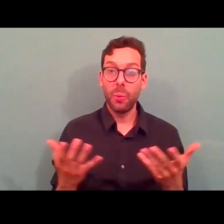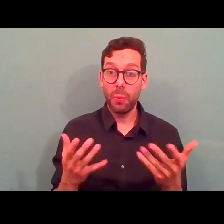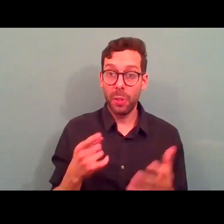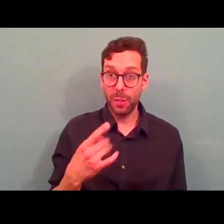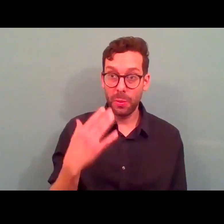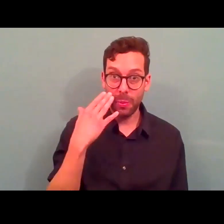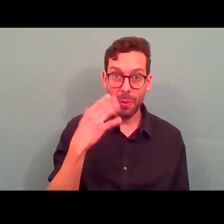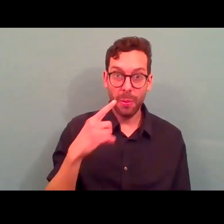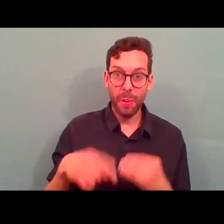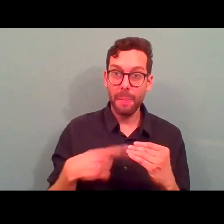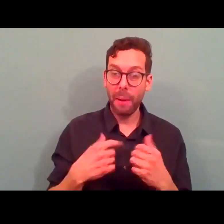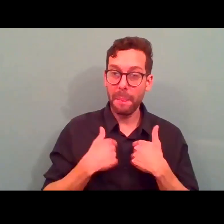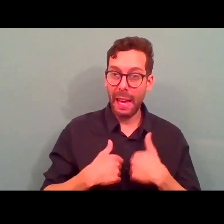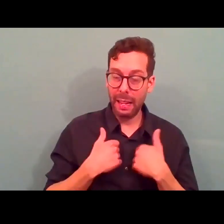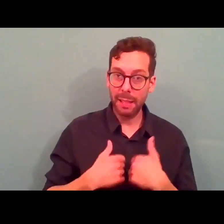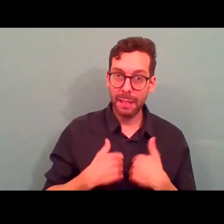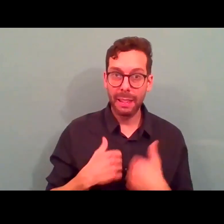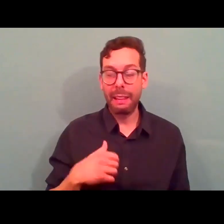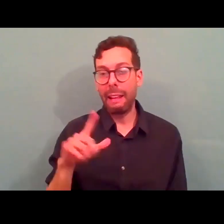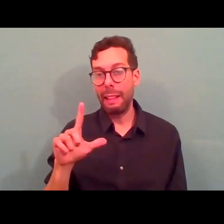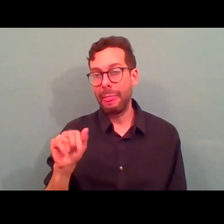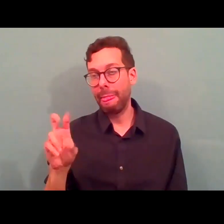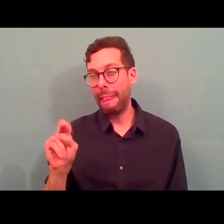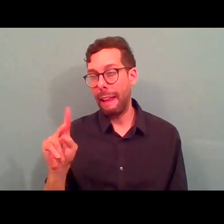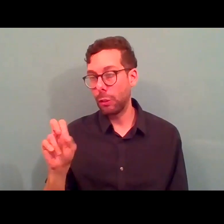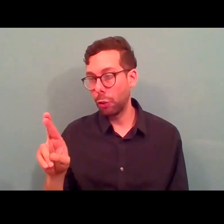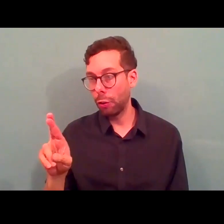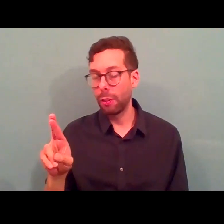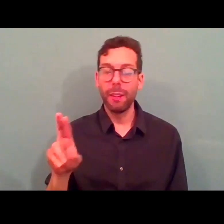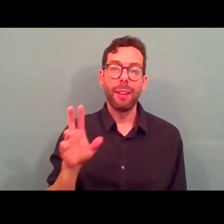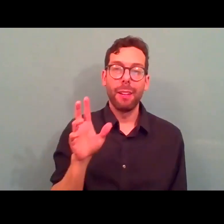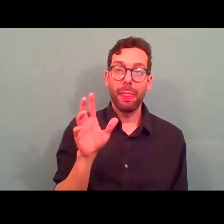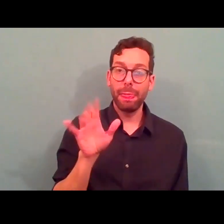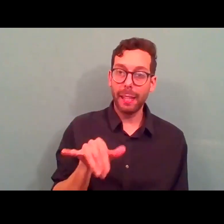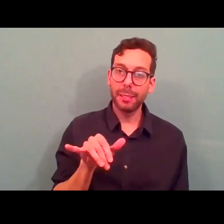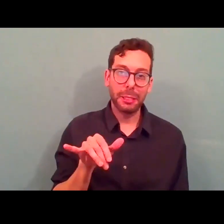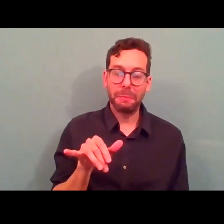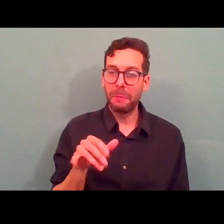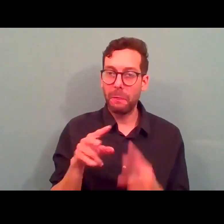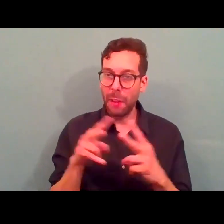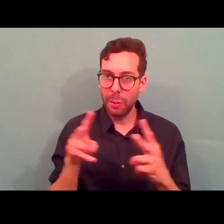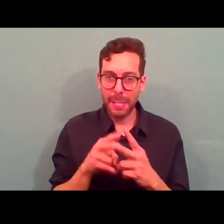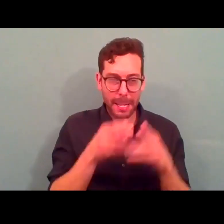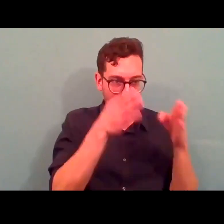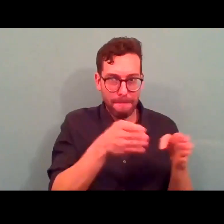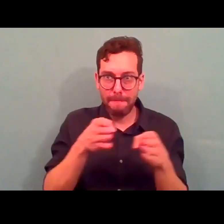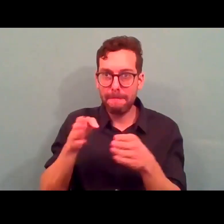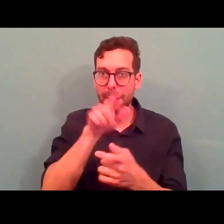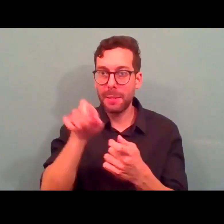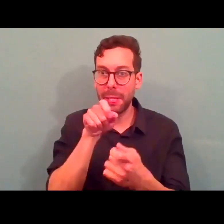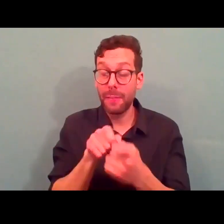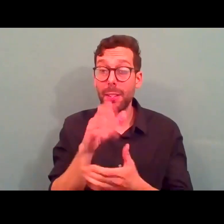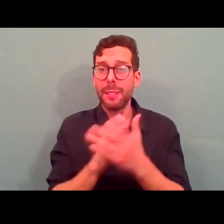So baths in lavender, I think, is a very individual thing, right? Some people love a relaxing bath. Some people hate